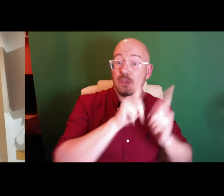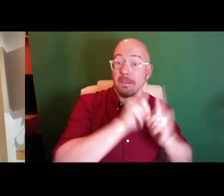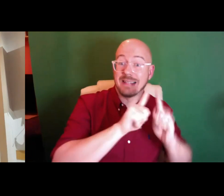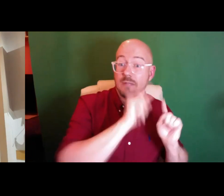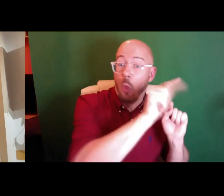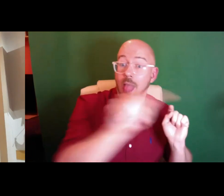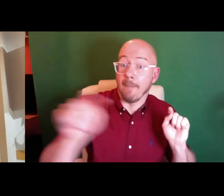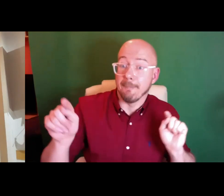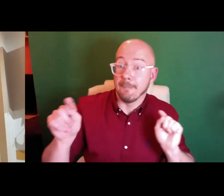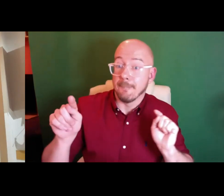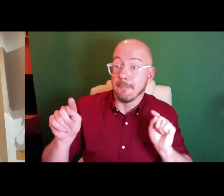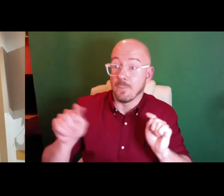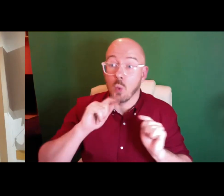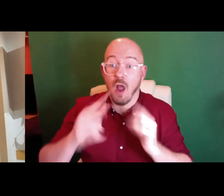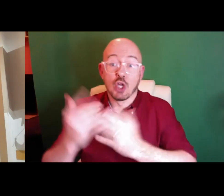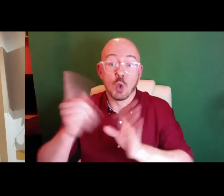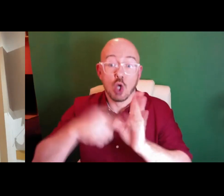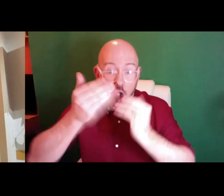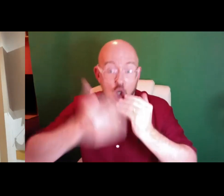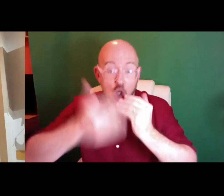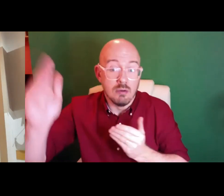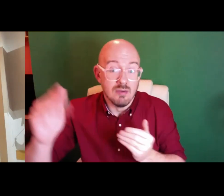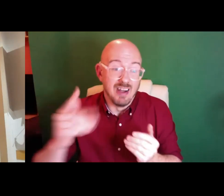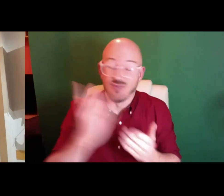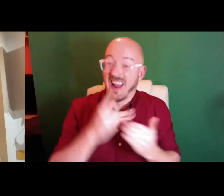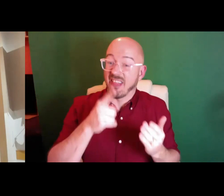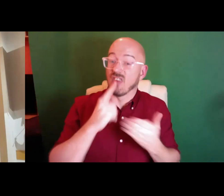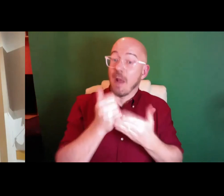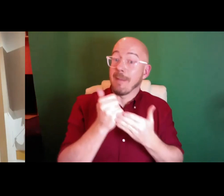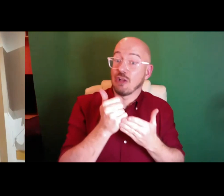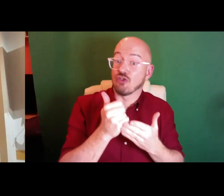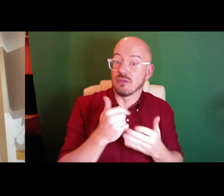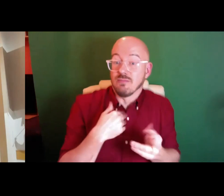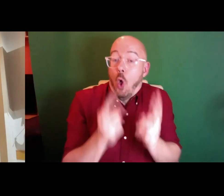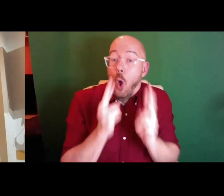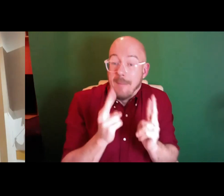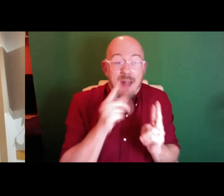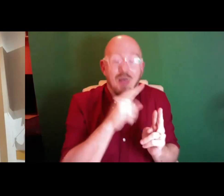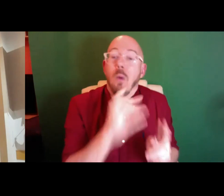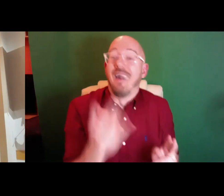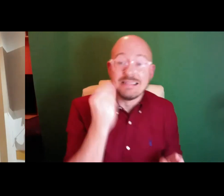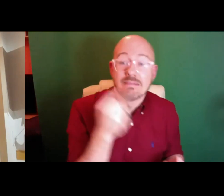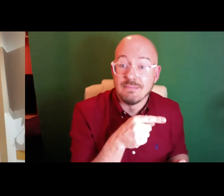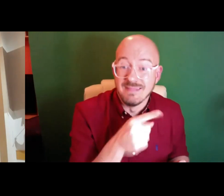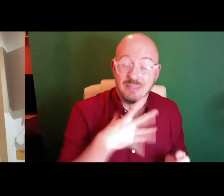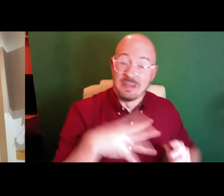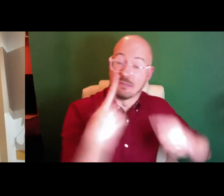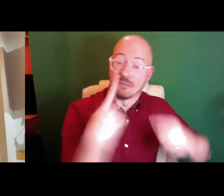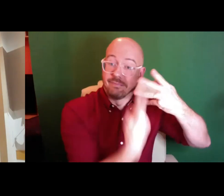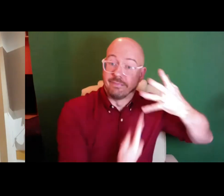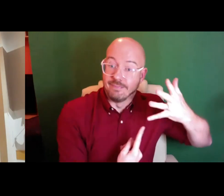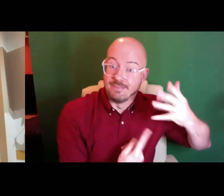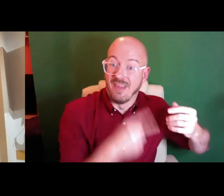And her name, the BSL policy officer's name is Suki, and so she has helped us reach out and disseminate